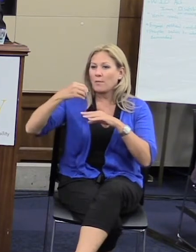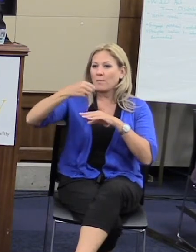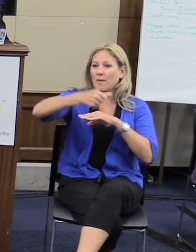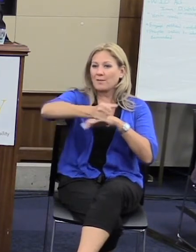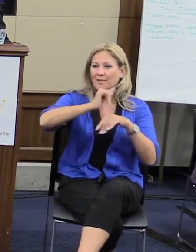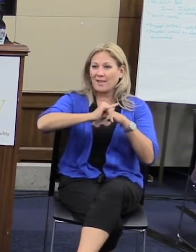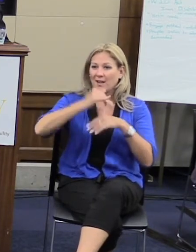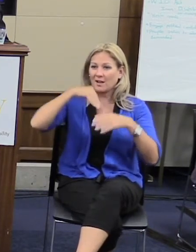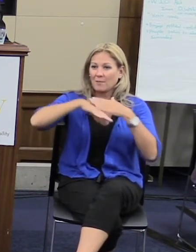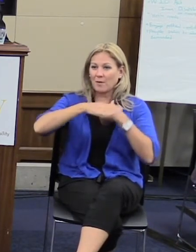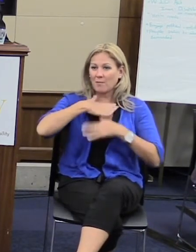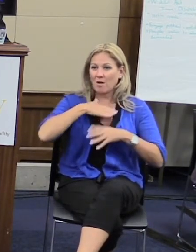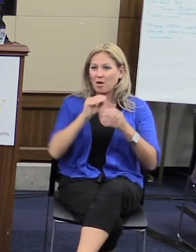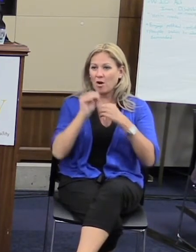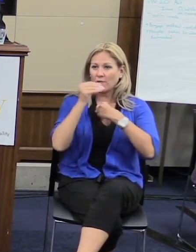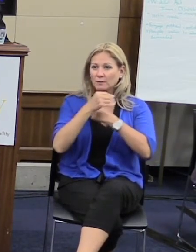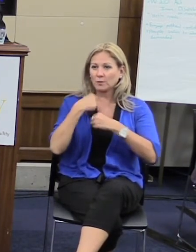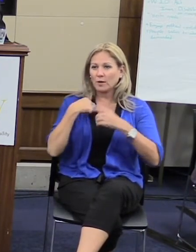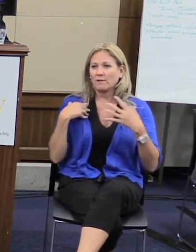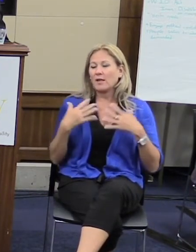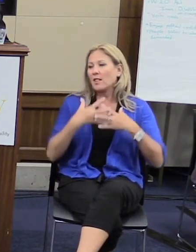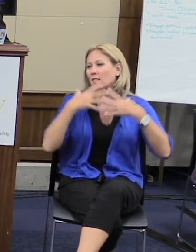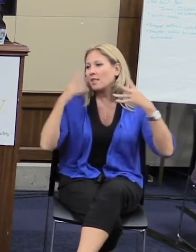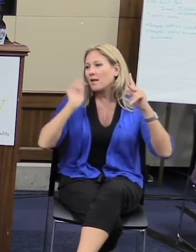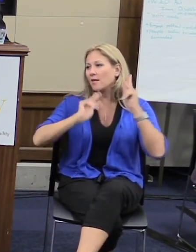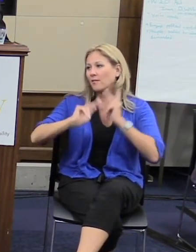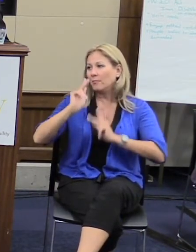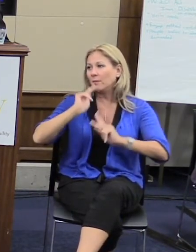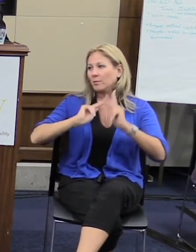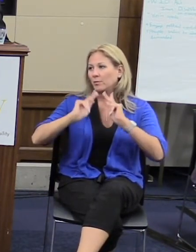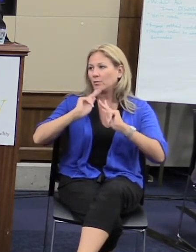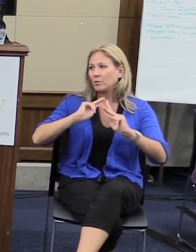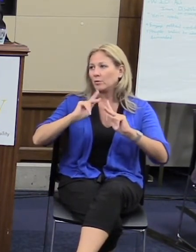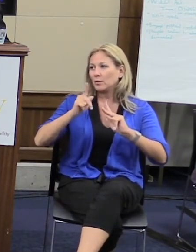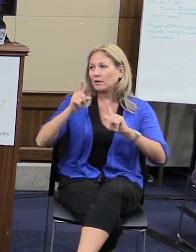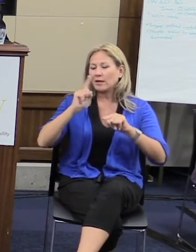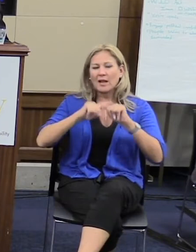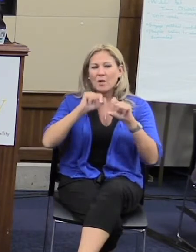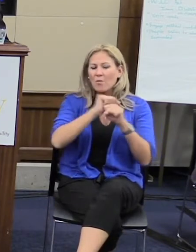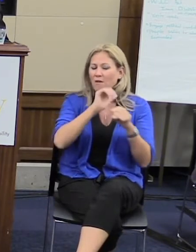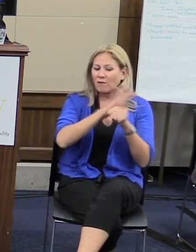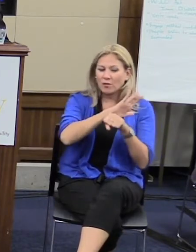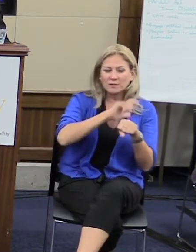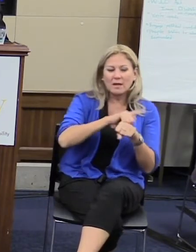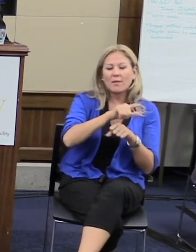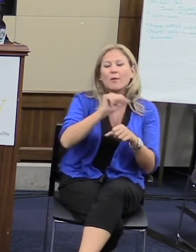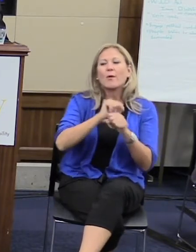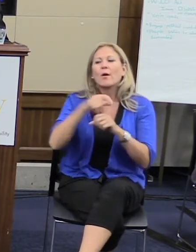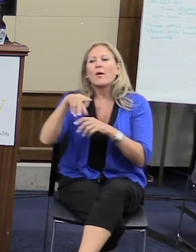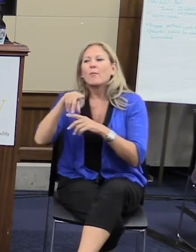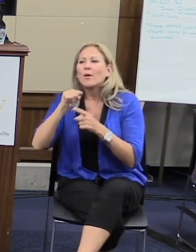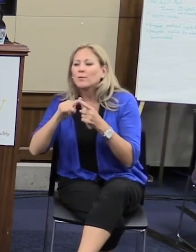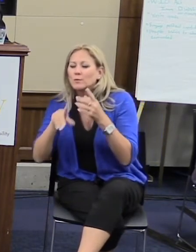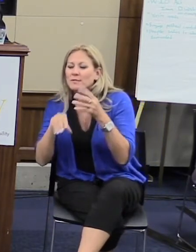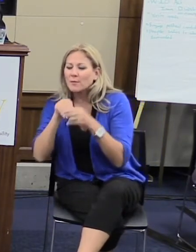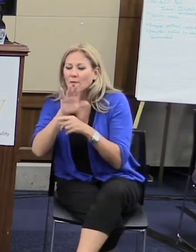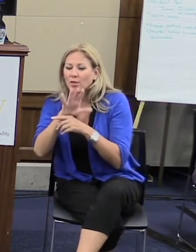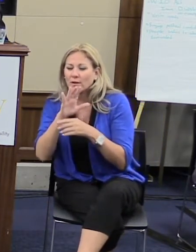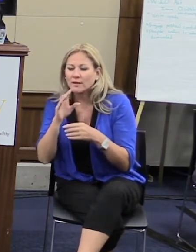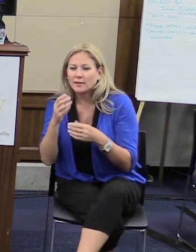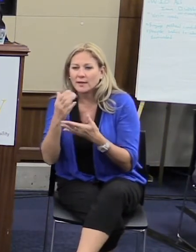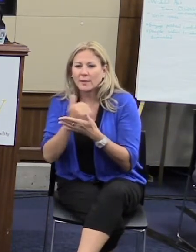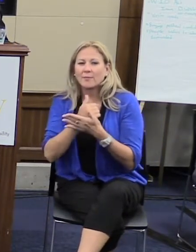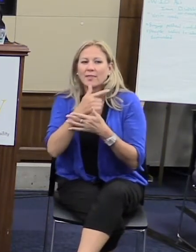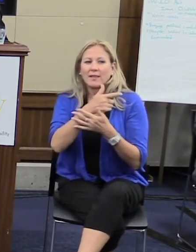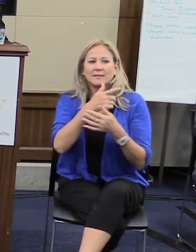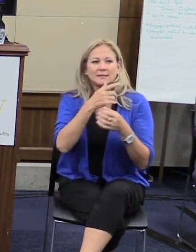office. We have a lot of people that, they can't work full-time, they work part-time to supplement their income, and that's how I